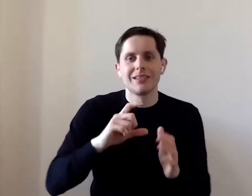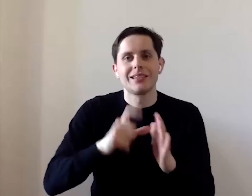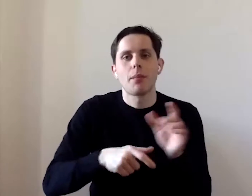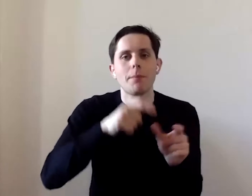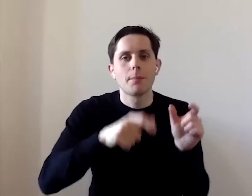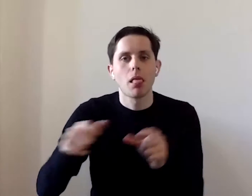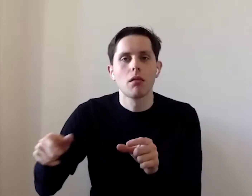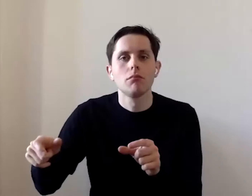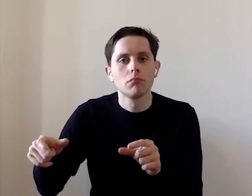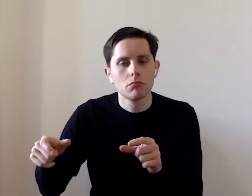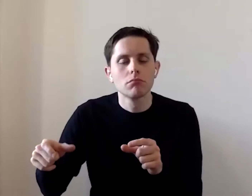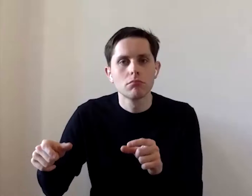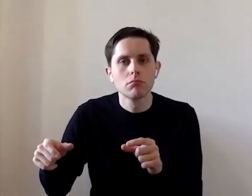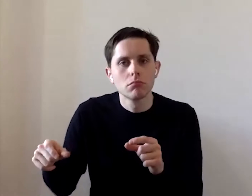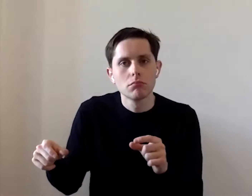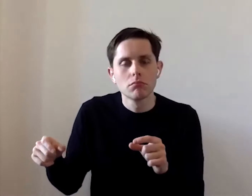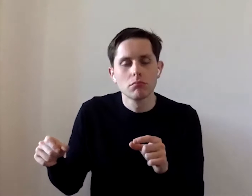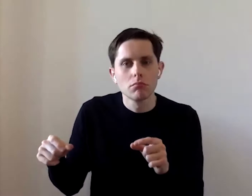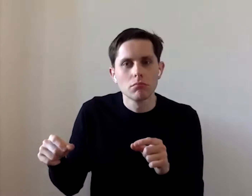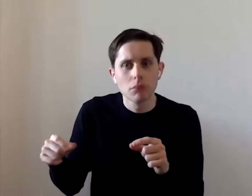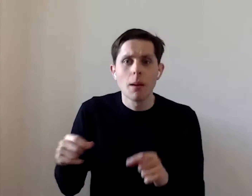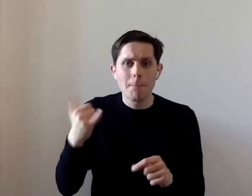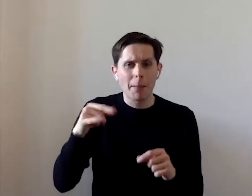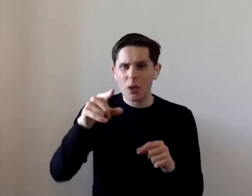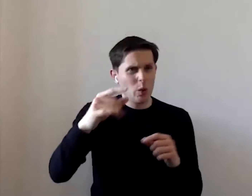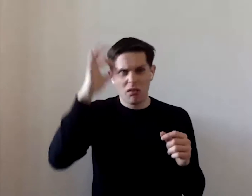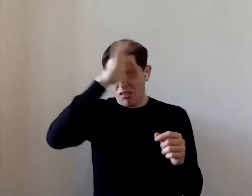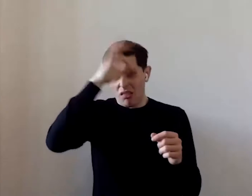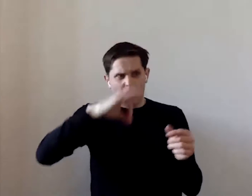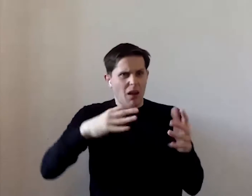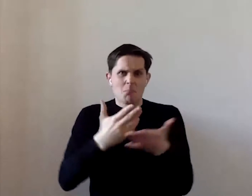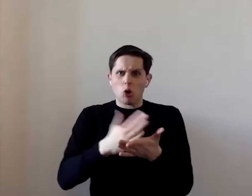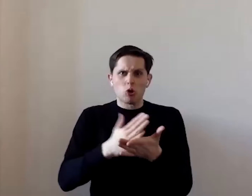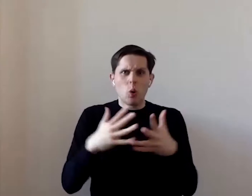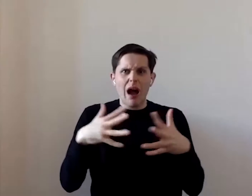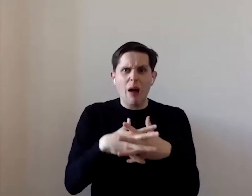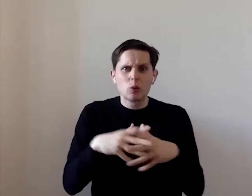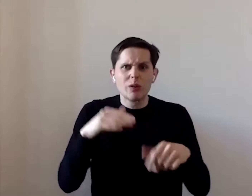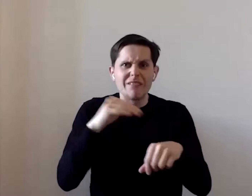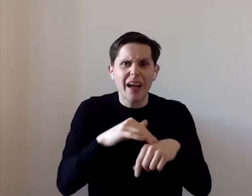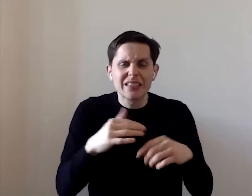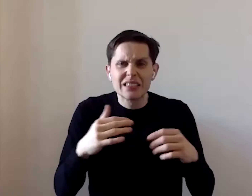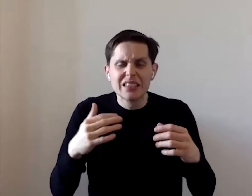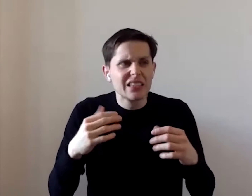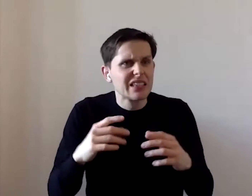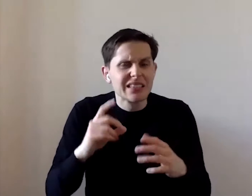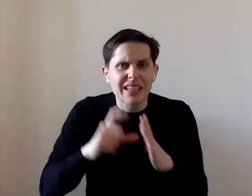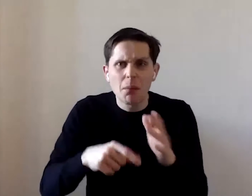be an ally, is just think about how that might affect disabled people. And if you don't know how it's going to affect disabled